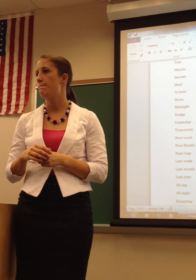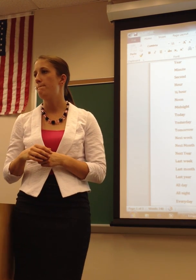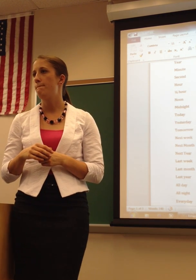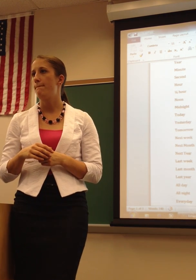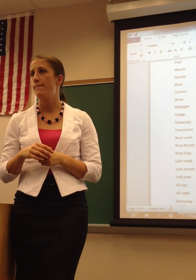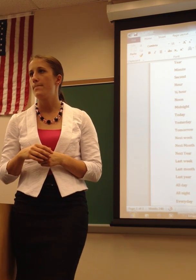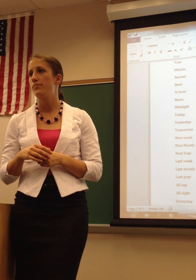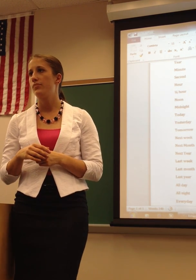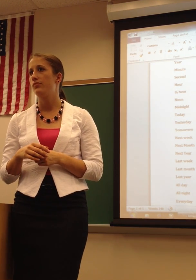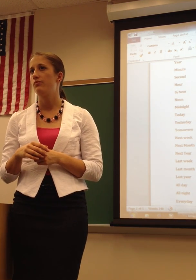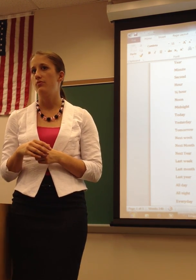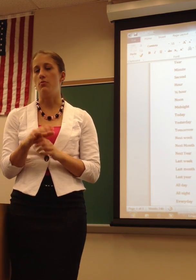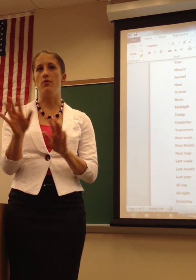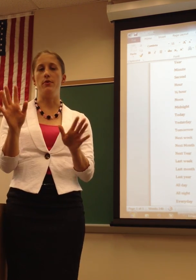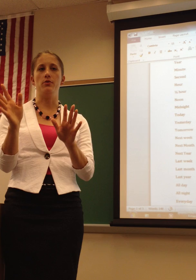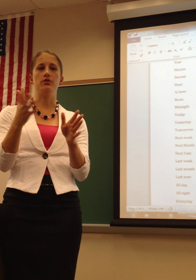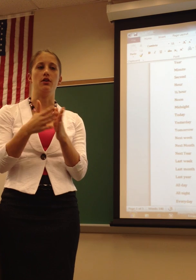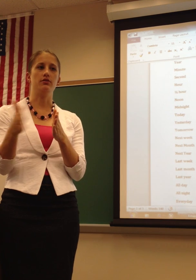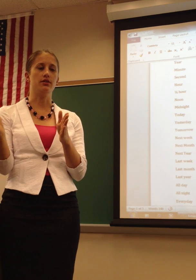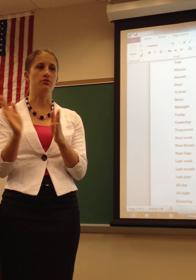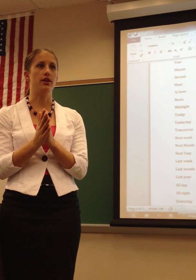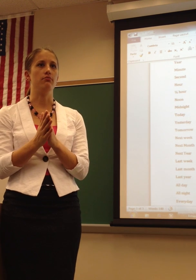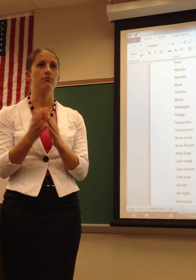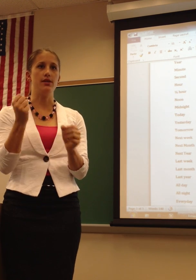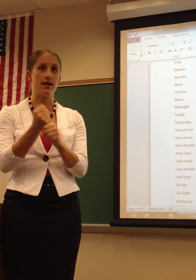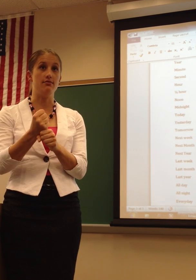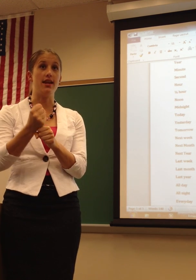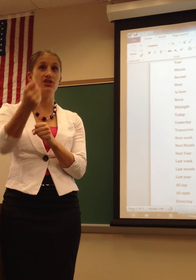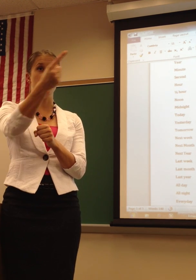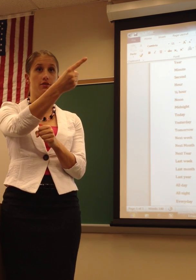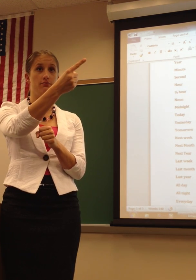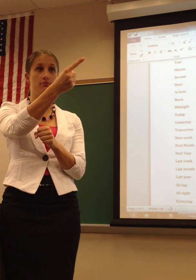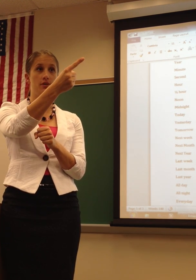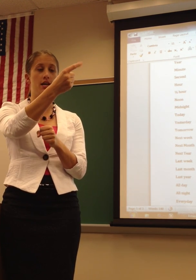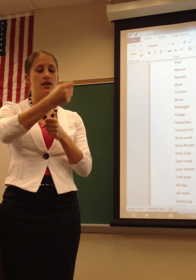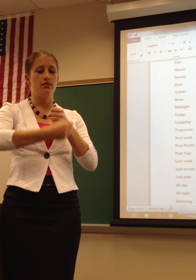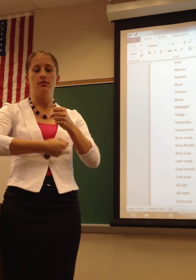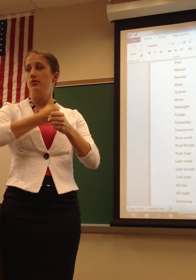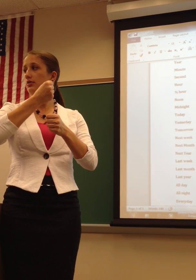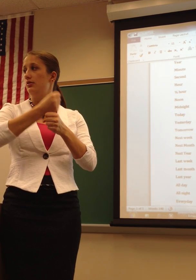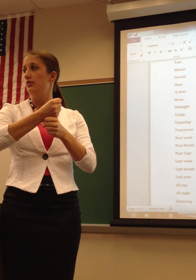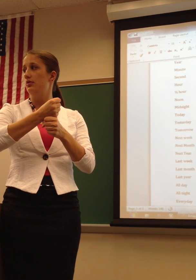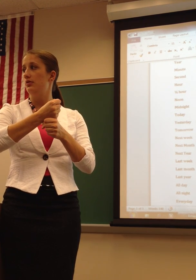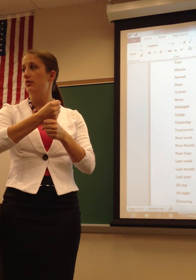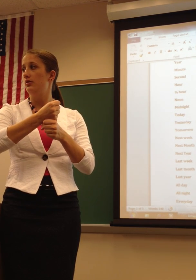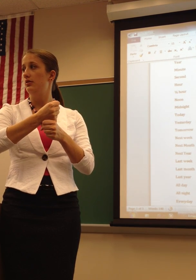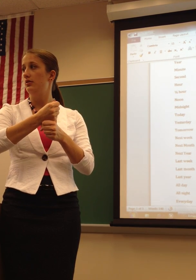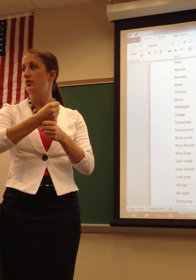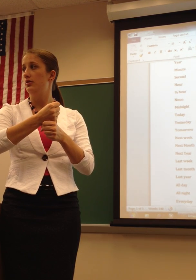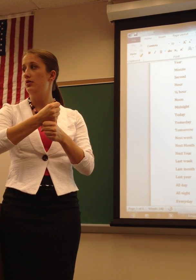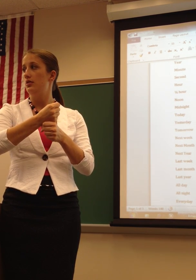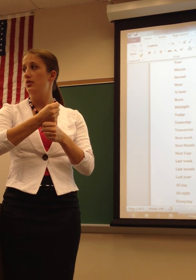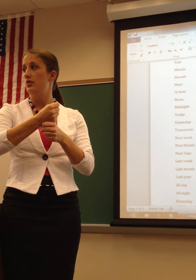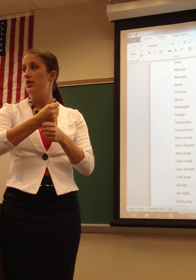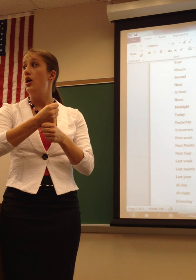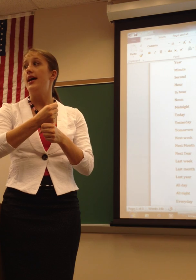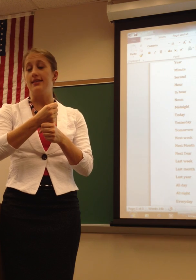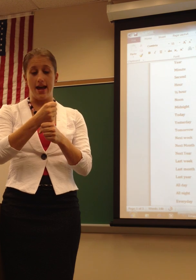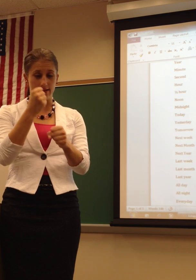6. Well, we won't start 6 to 10. But yeah, next year. This would only be regarding future years? Exactly.